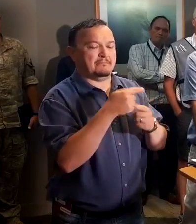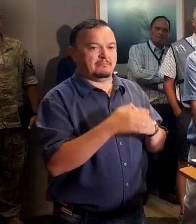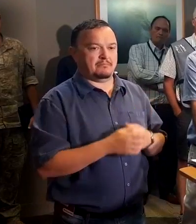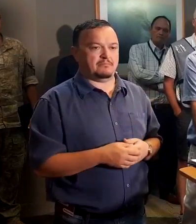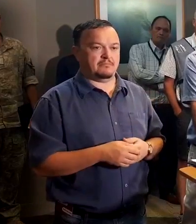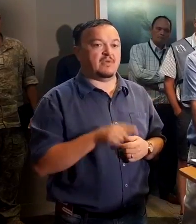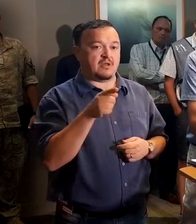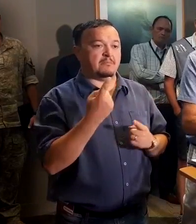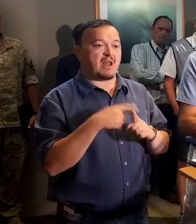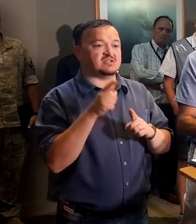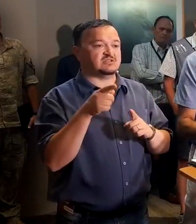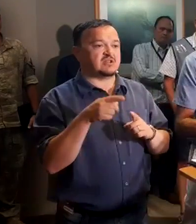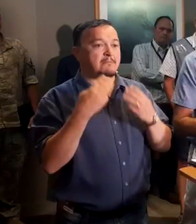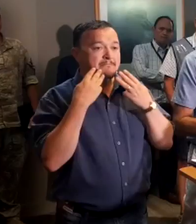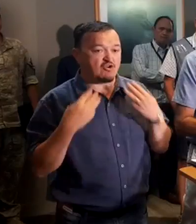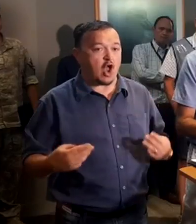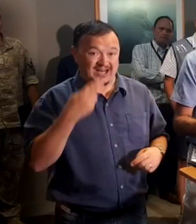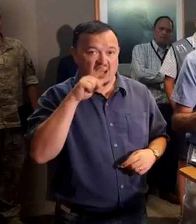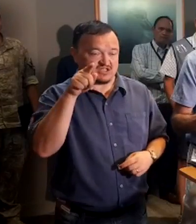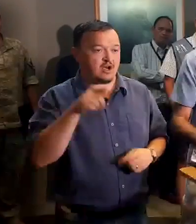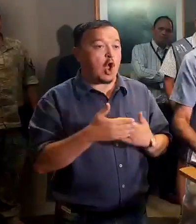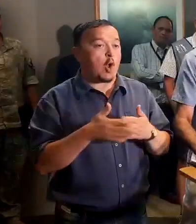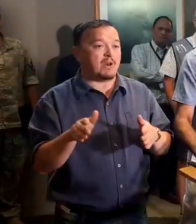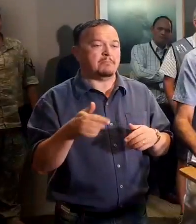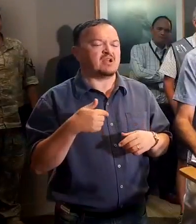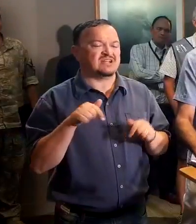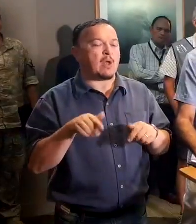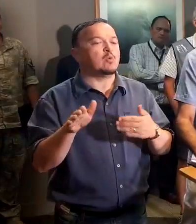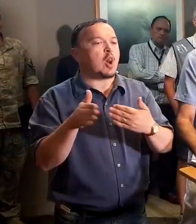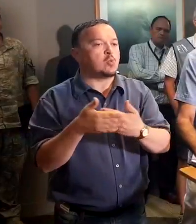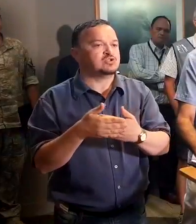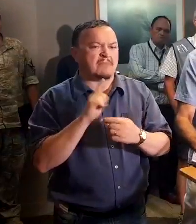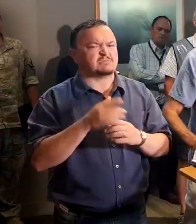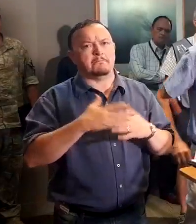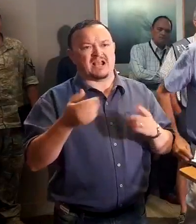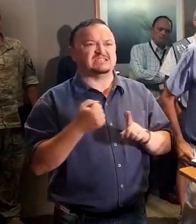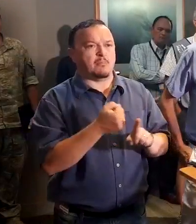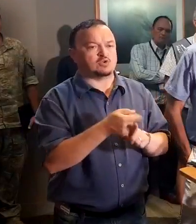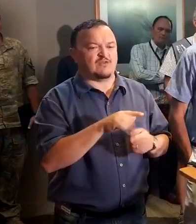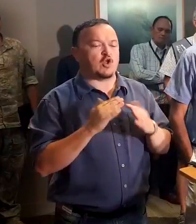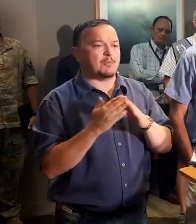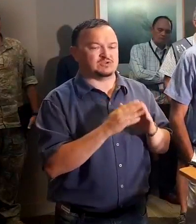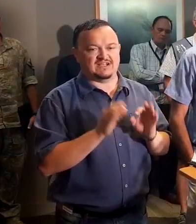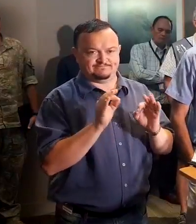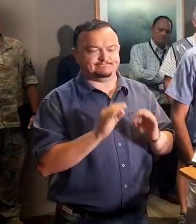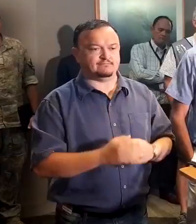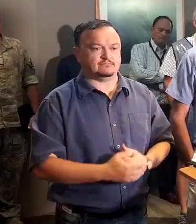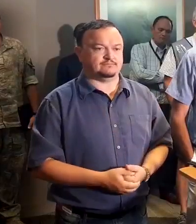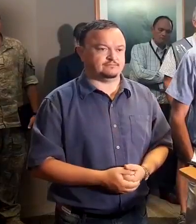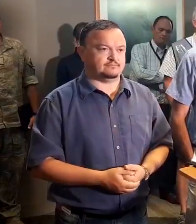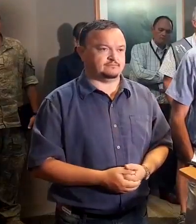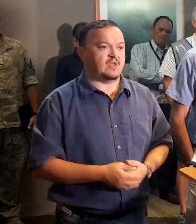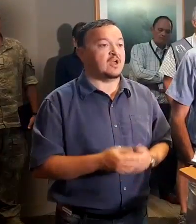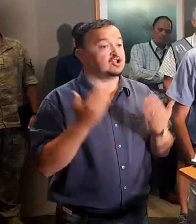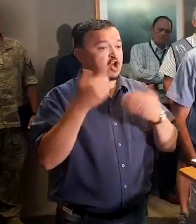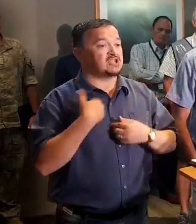Whakatū Marae open, which I think is now closed, but that has been a tremendous support for the community. We have got the